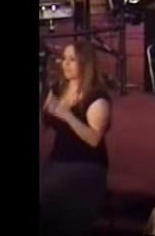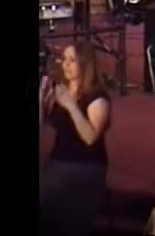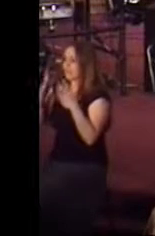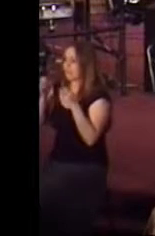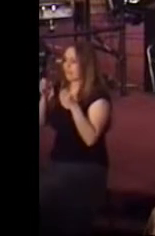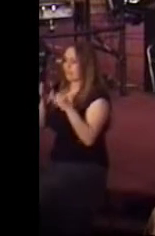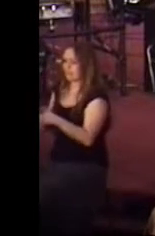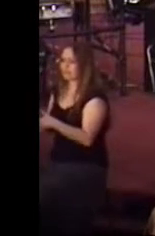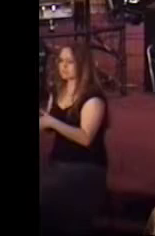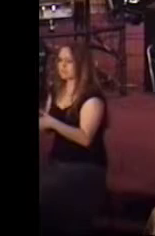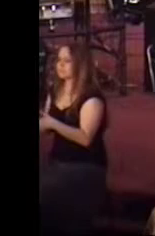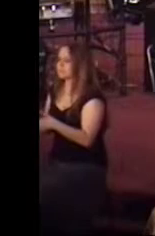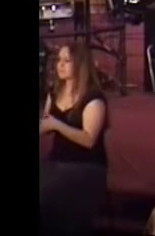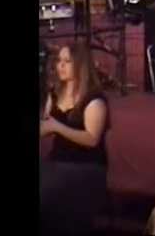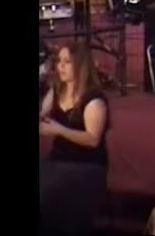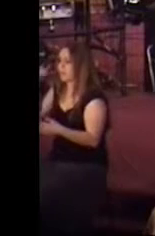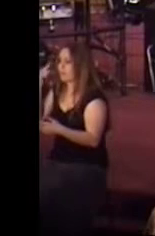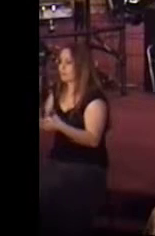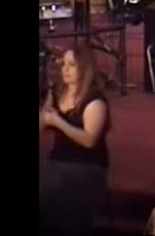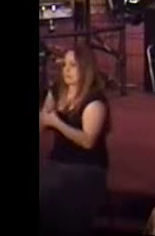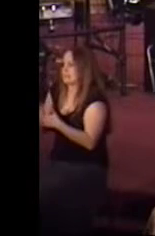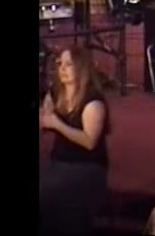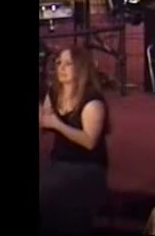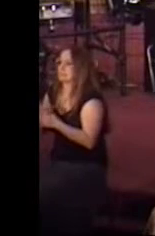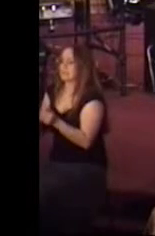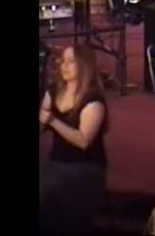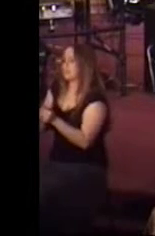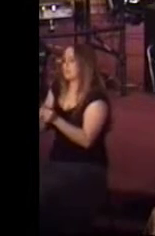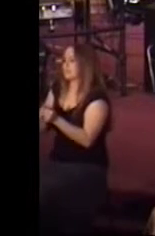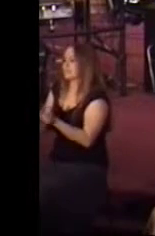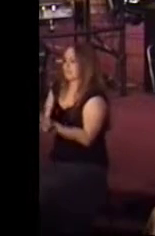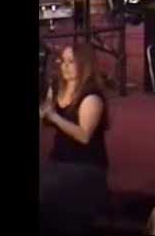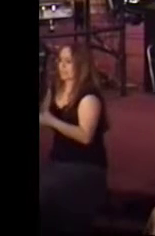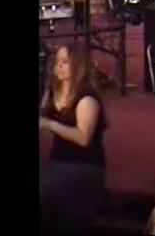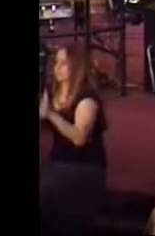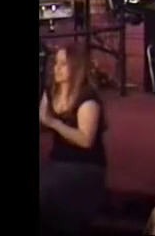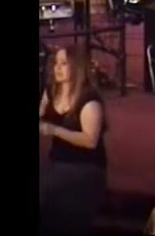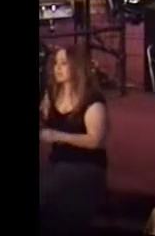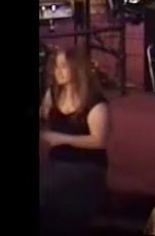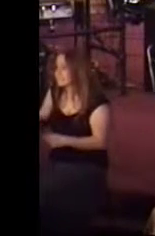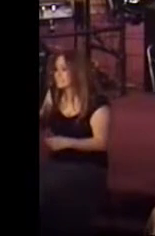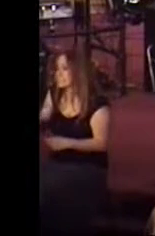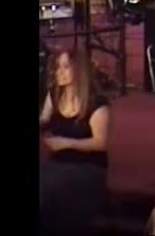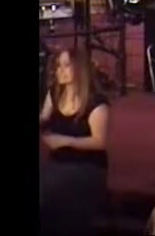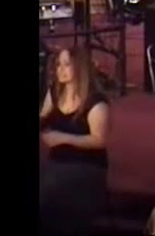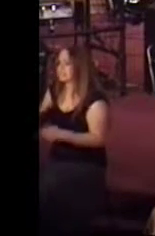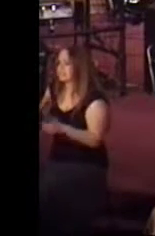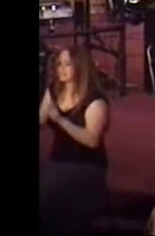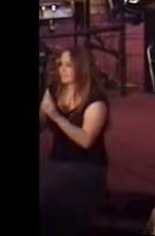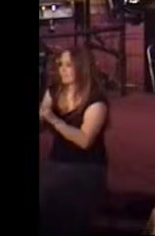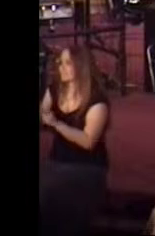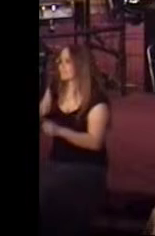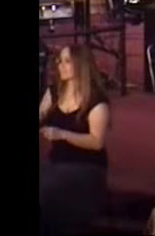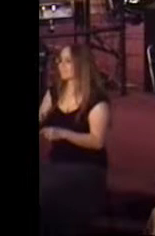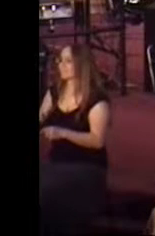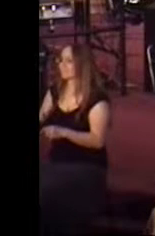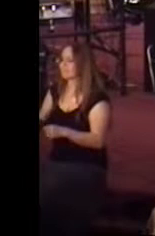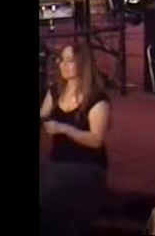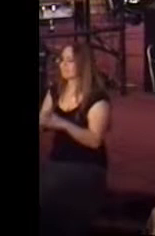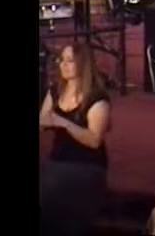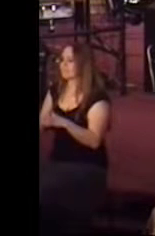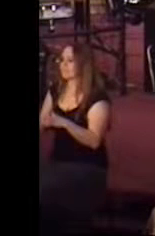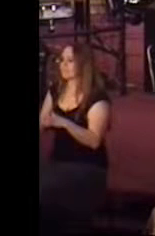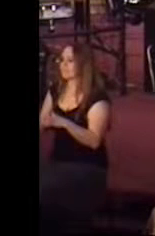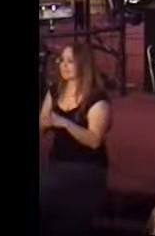of being crazy busy with so many people and their needs and meeting them and just putting on the